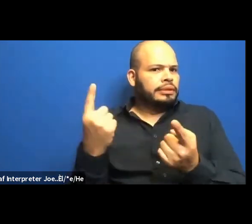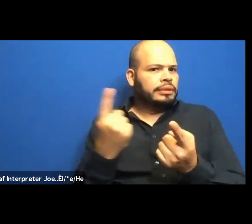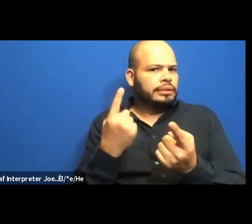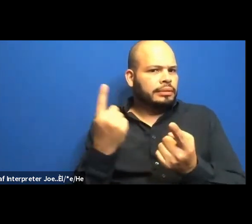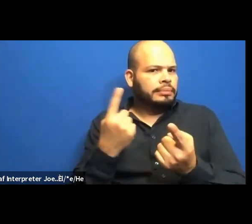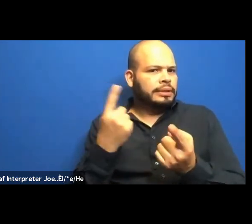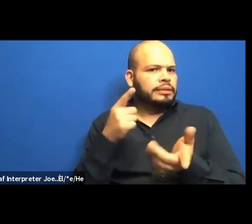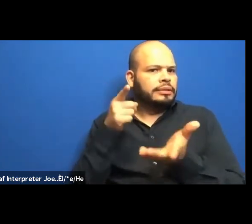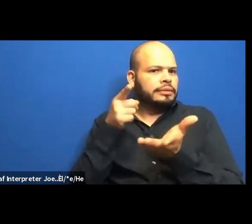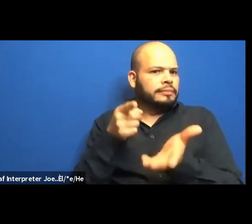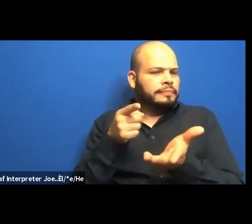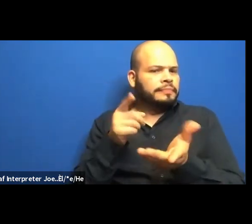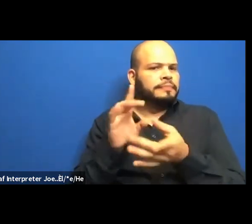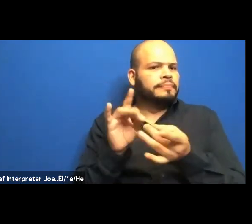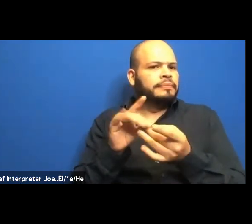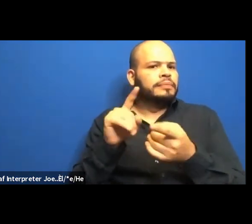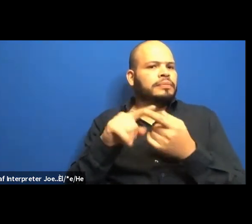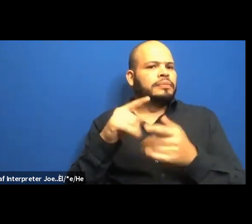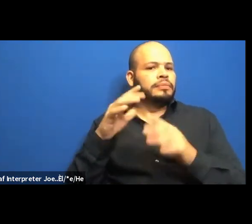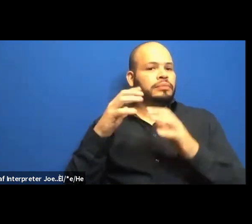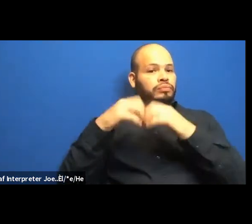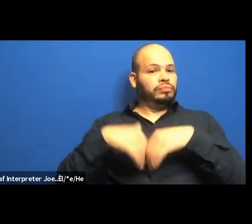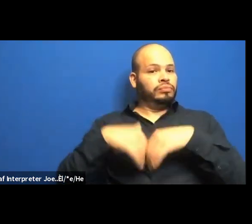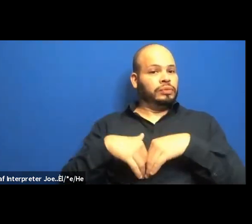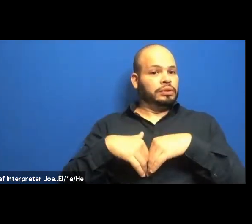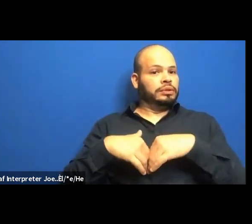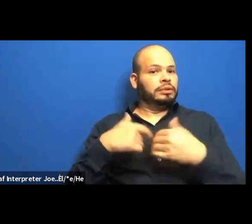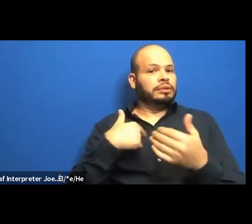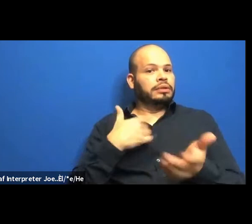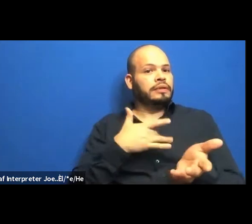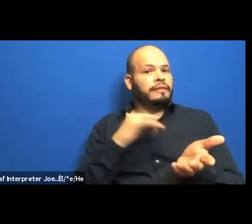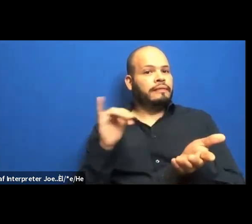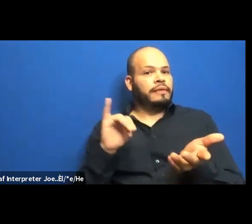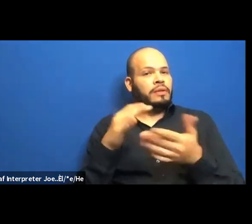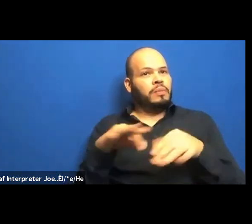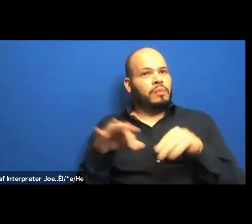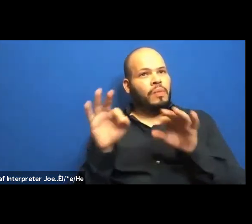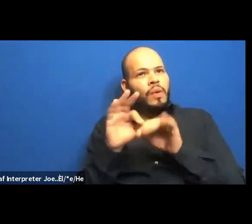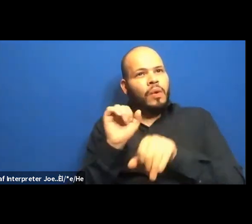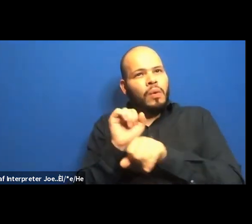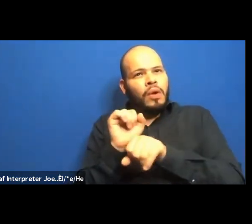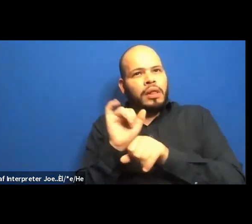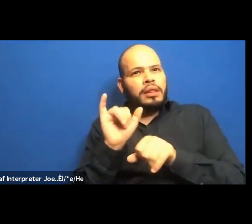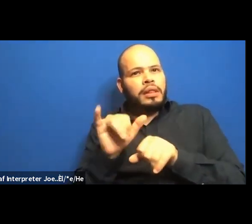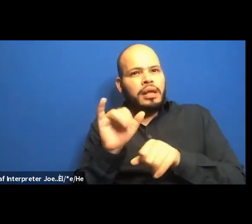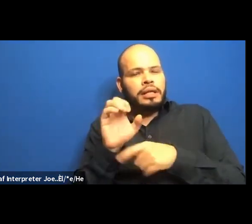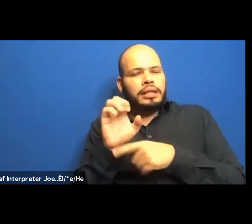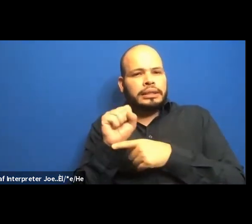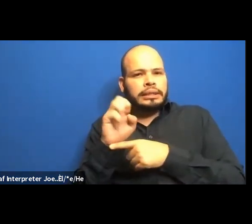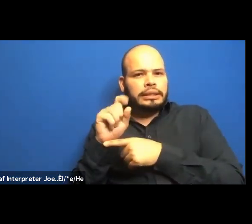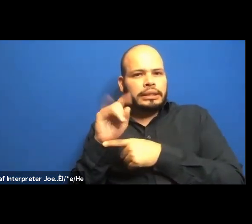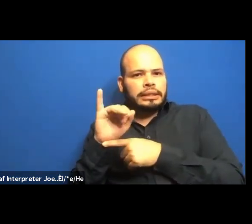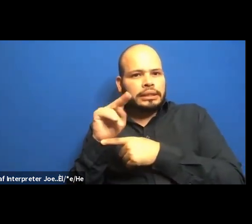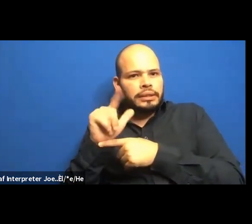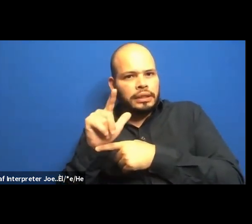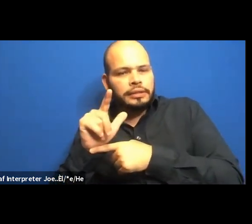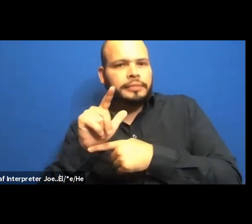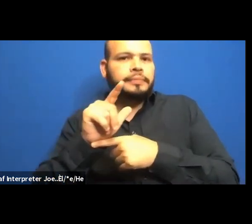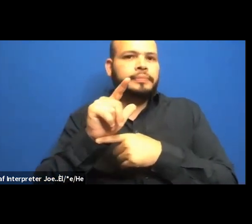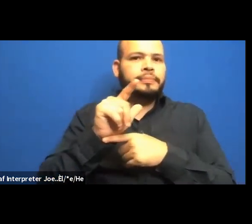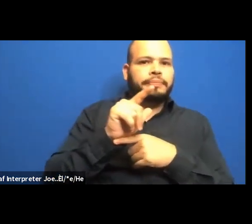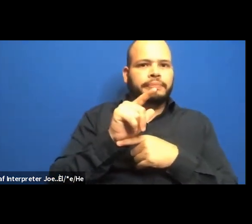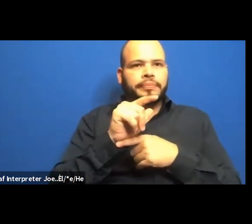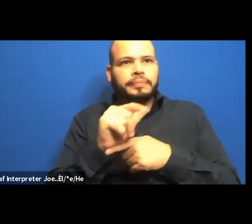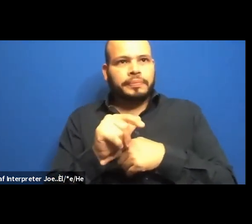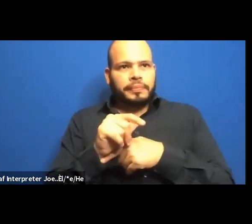and also for them to be the ones deciding where we go from here, because they are the people who are experiencing